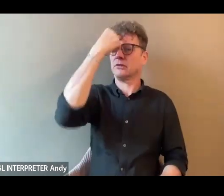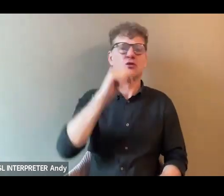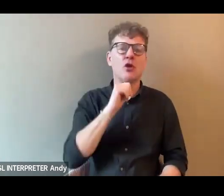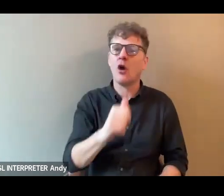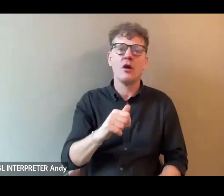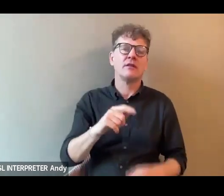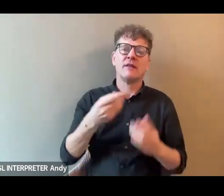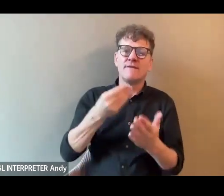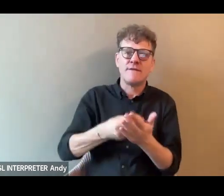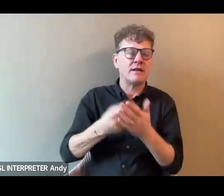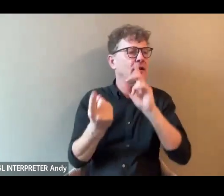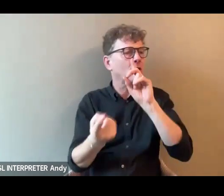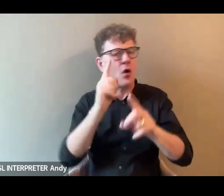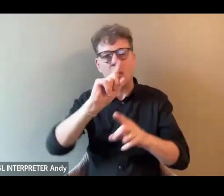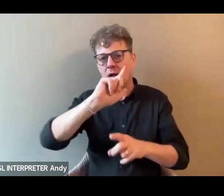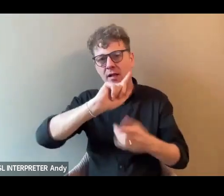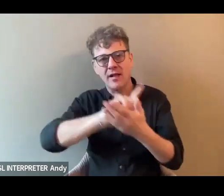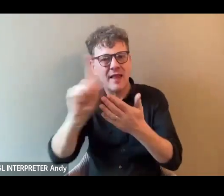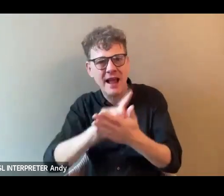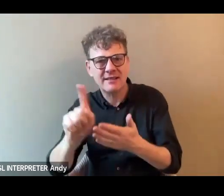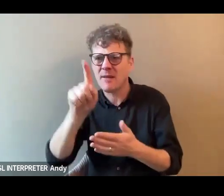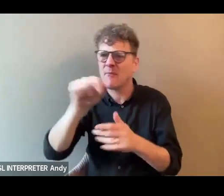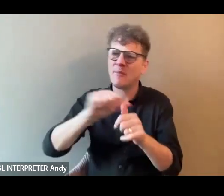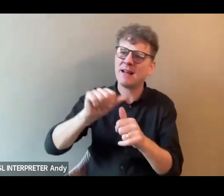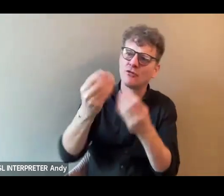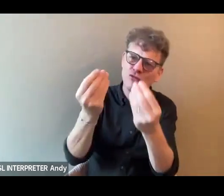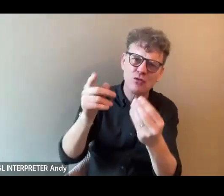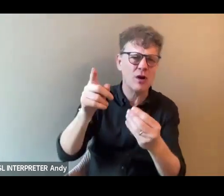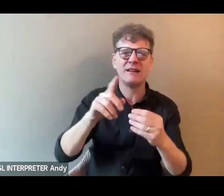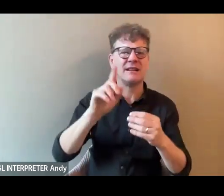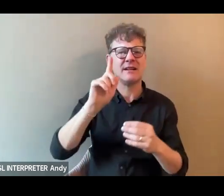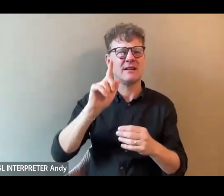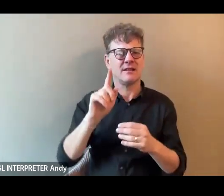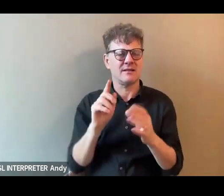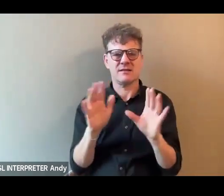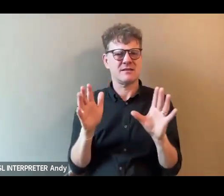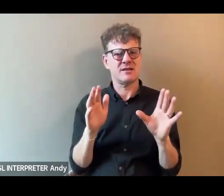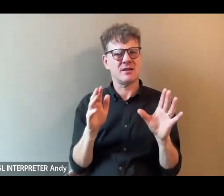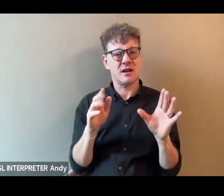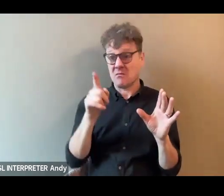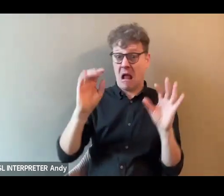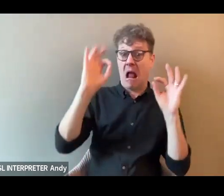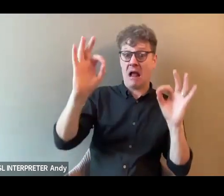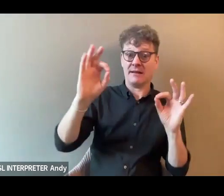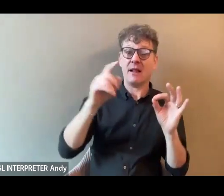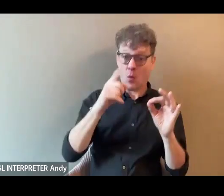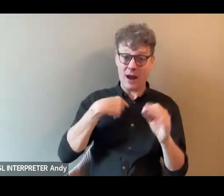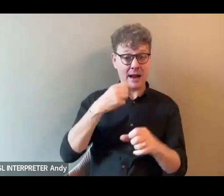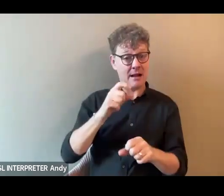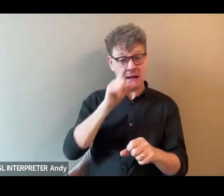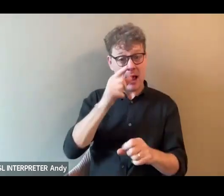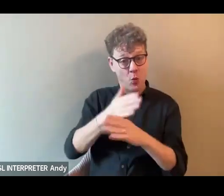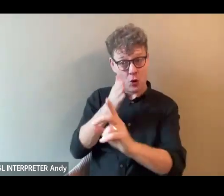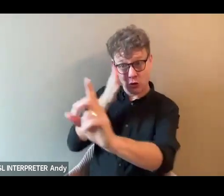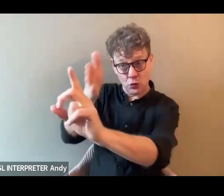funding call from a funder, which is better resourced, more thoughtful, and just idealised. We might eventually work towards that, but we're much